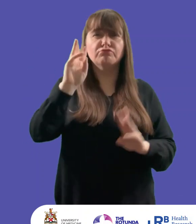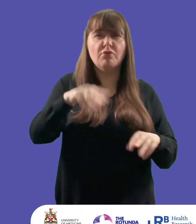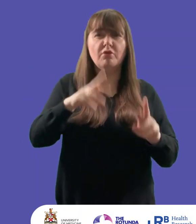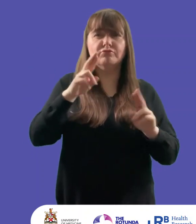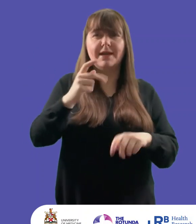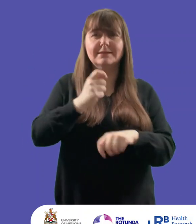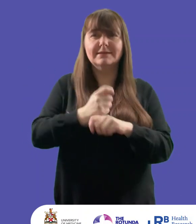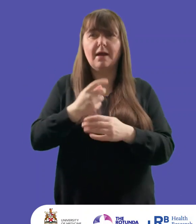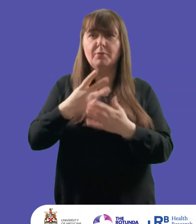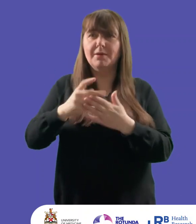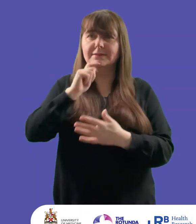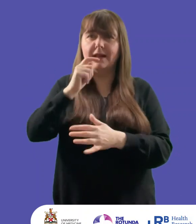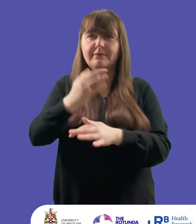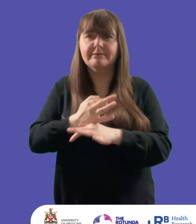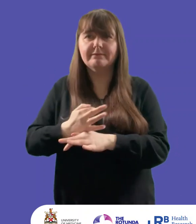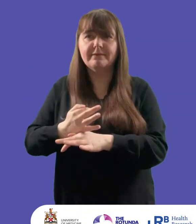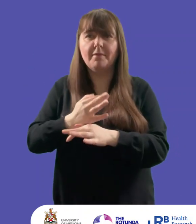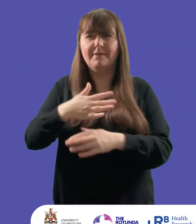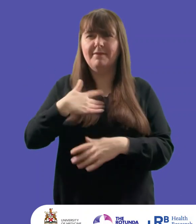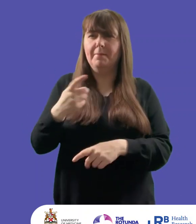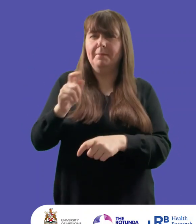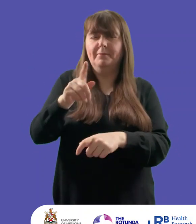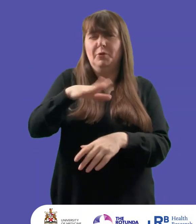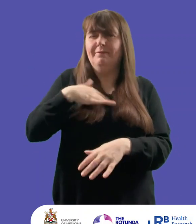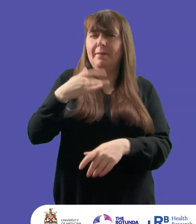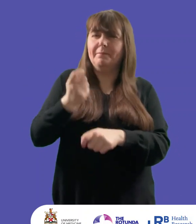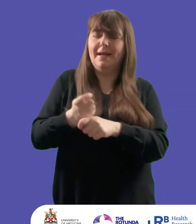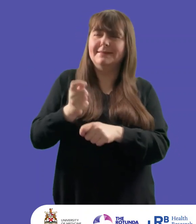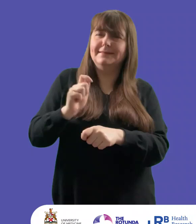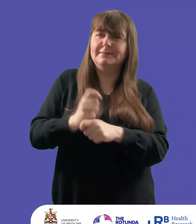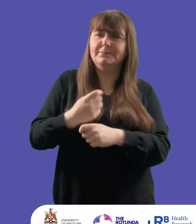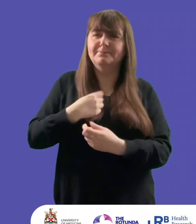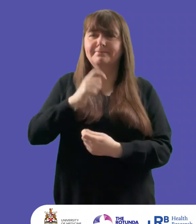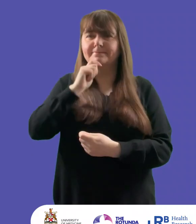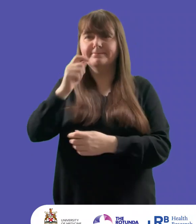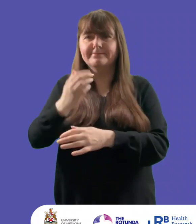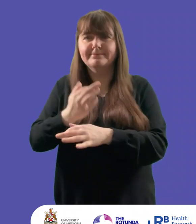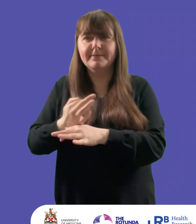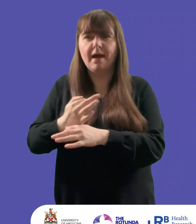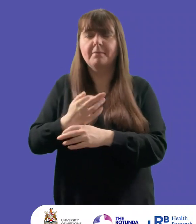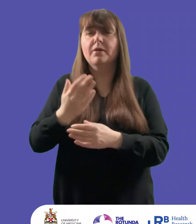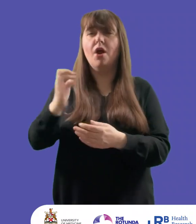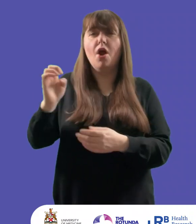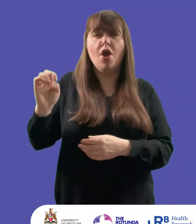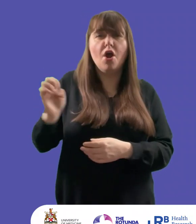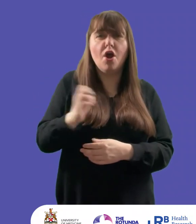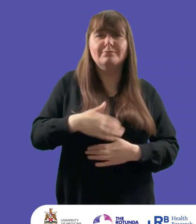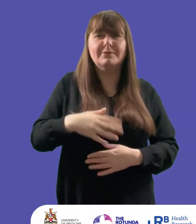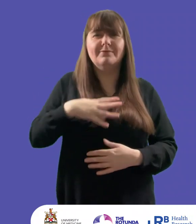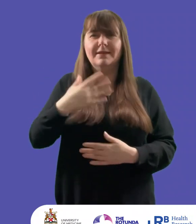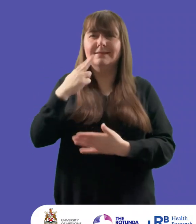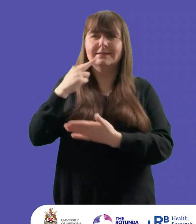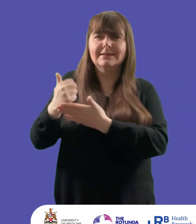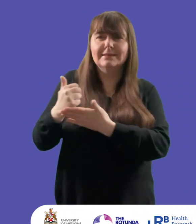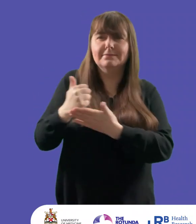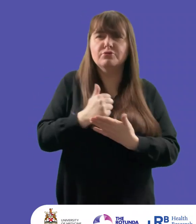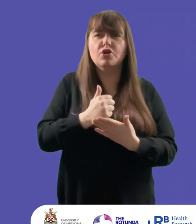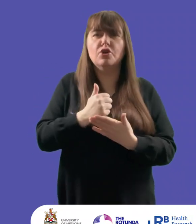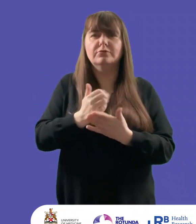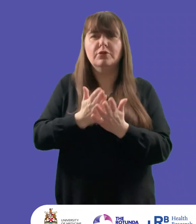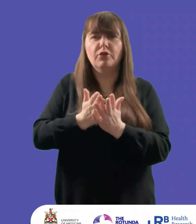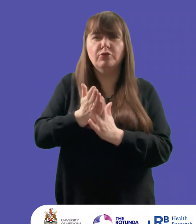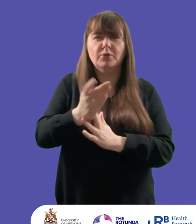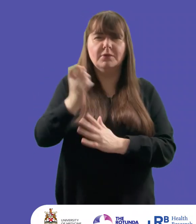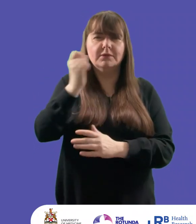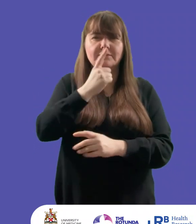to tell your family, whenever you feel is the best time. Some people may need support in early pregnancy to help them get through. If they're